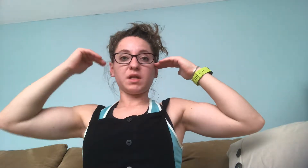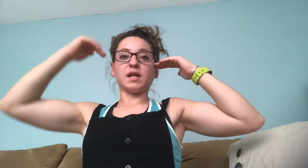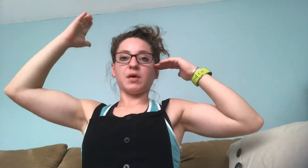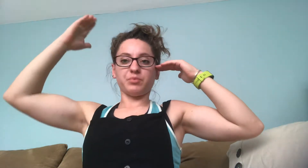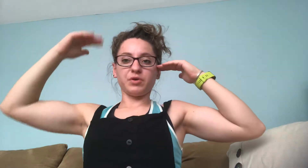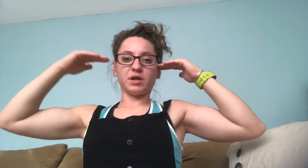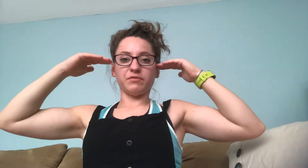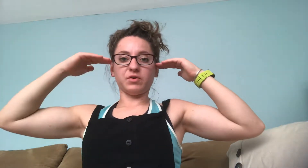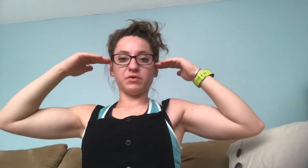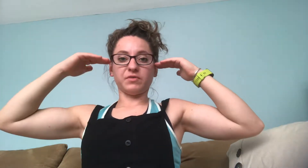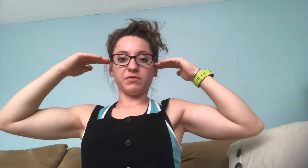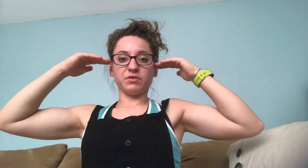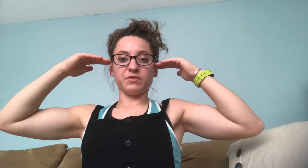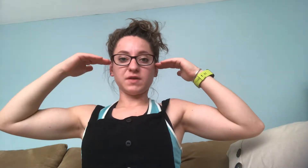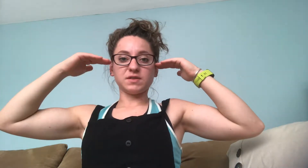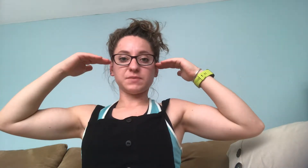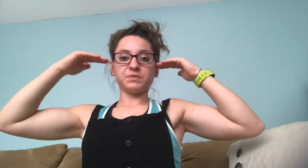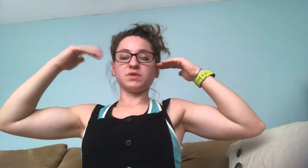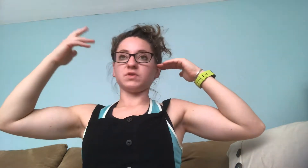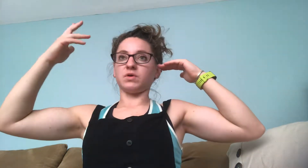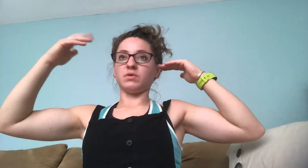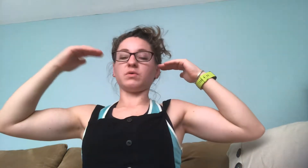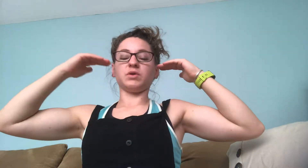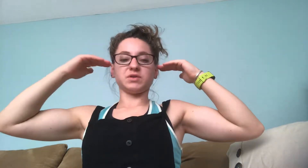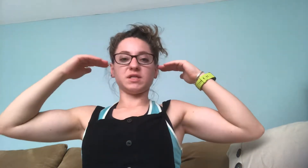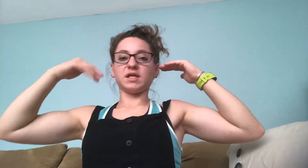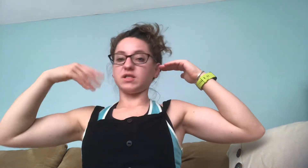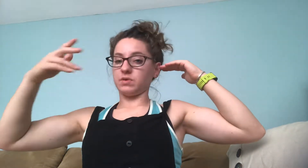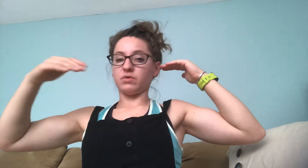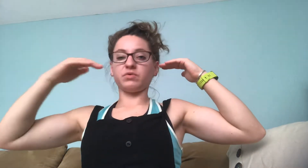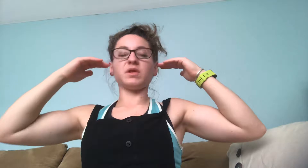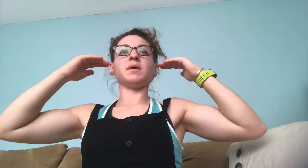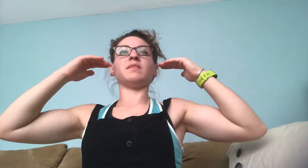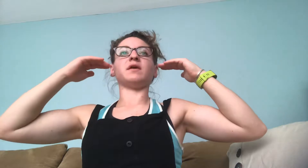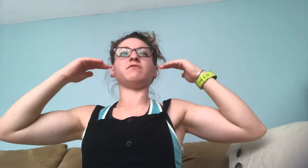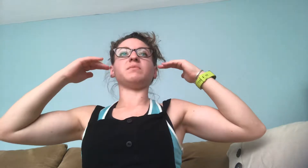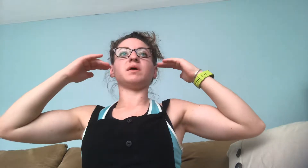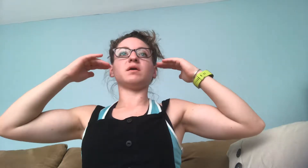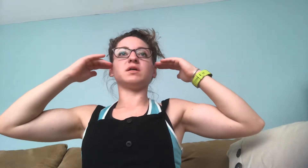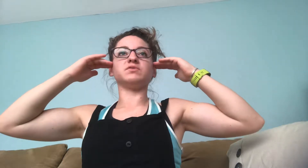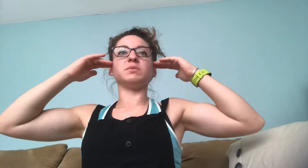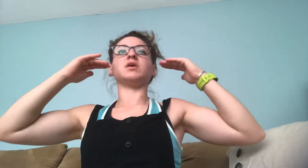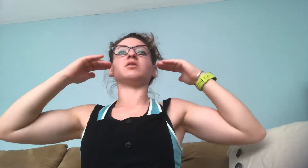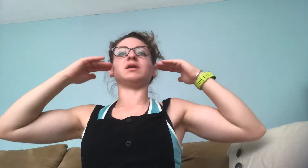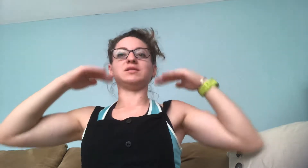and upward of your face. So you'll see that as we go through them, and then female is from here and